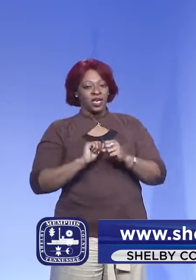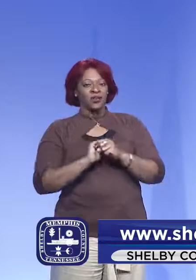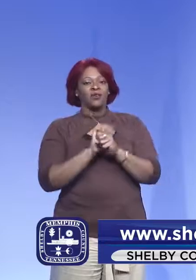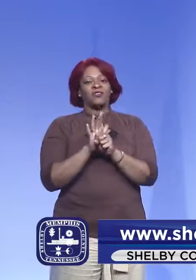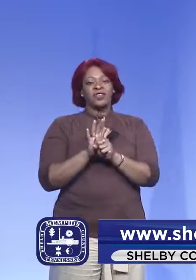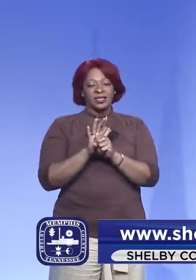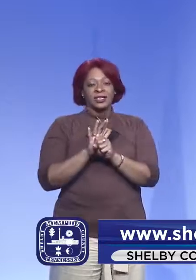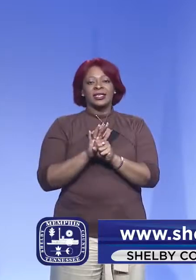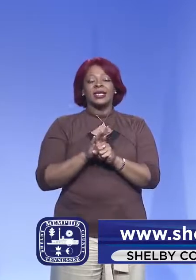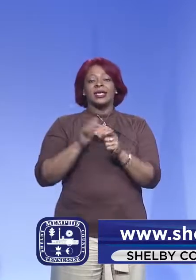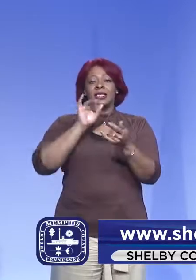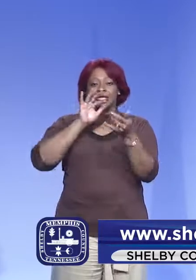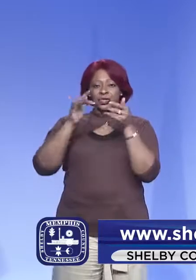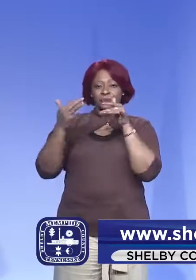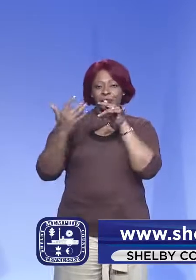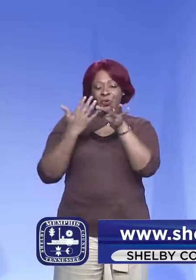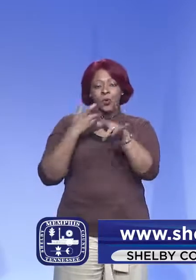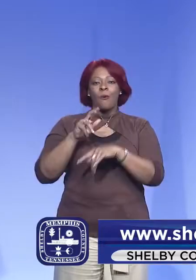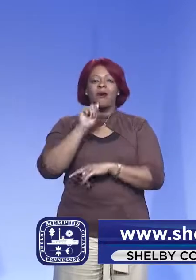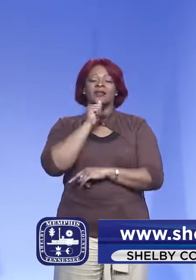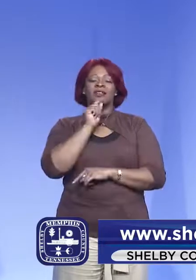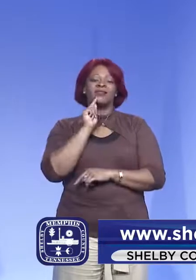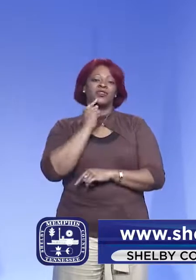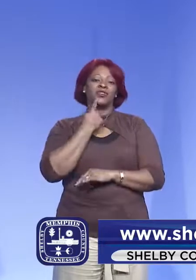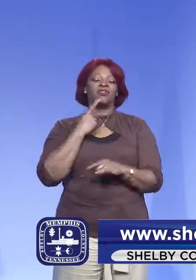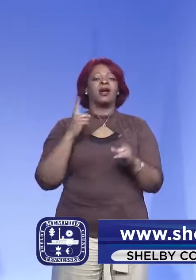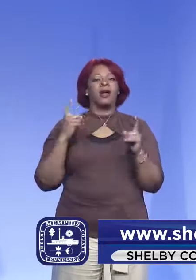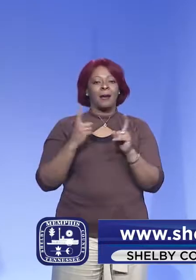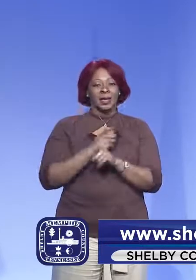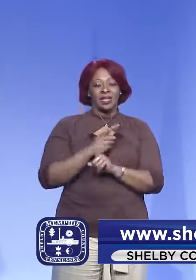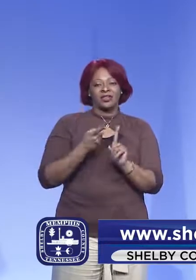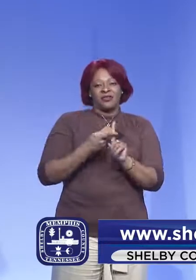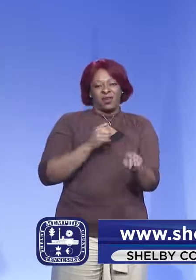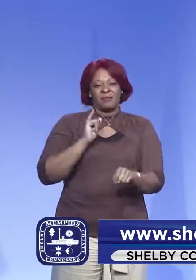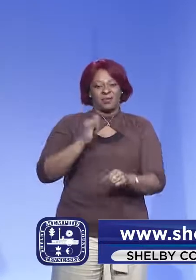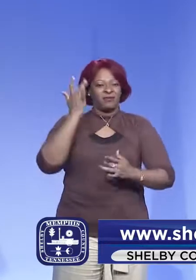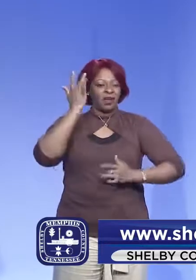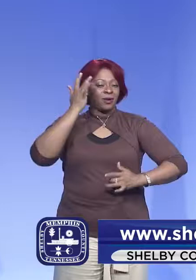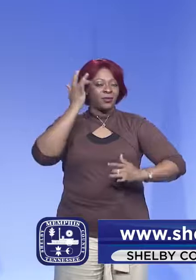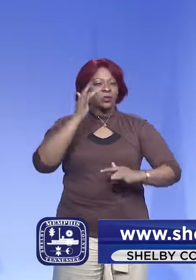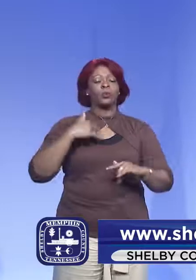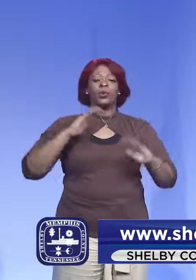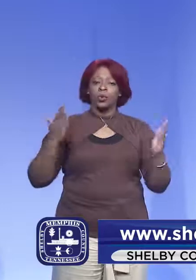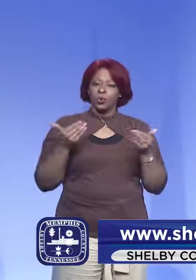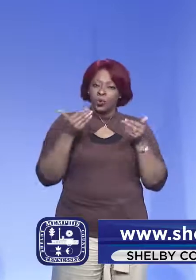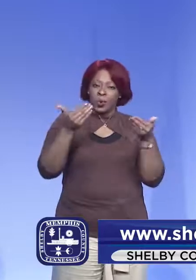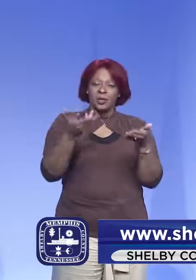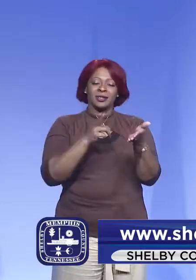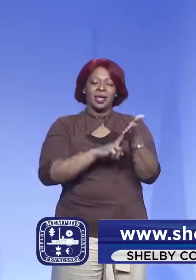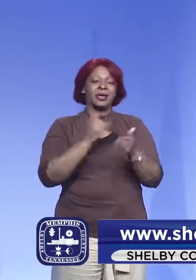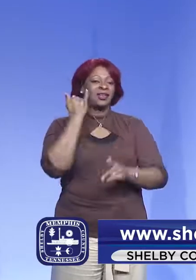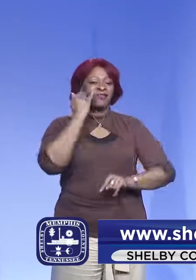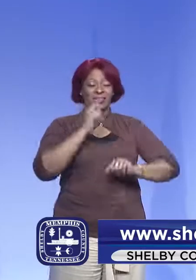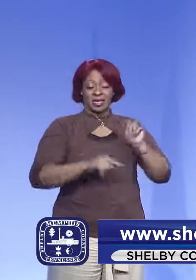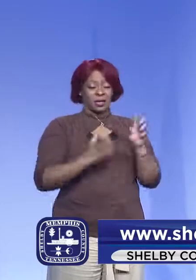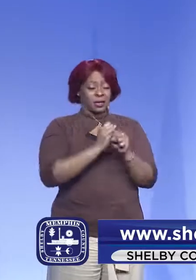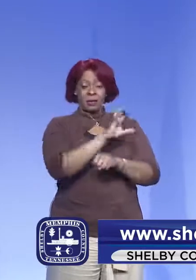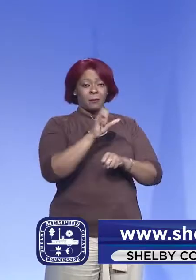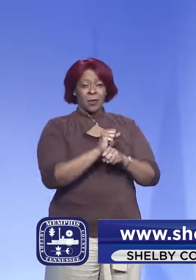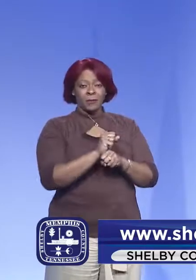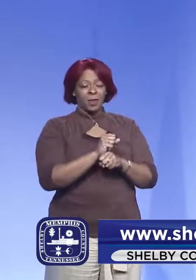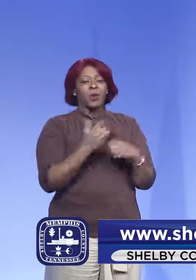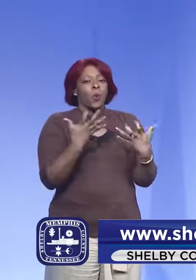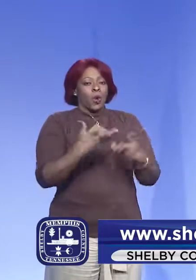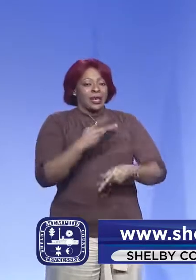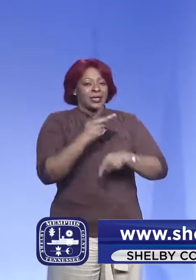COVID-19, spreading it, or suffering severe complications. We encourage people to sign up if they could not get an appointment and want